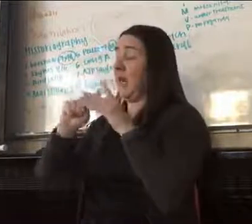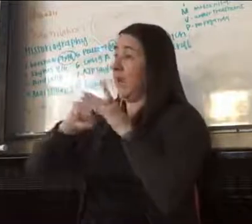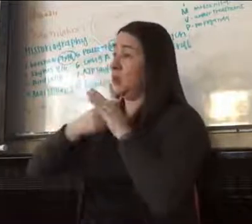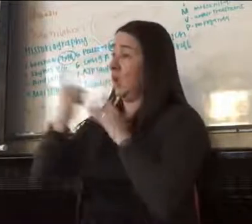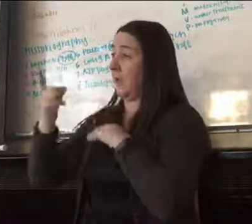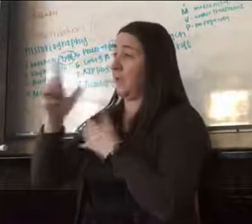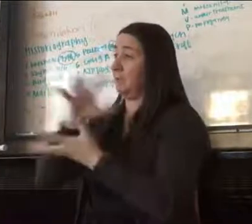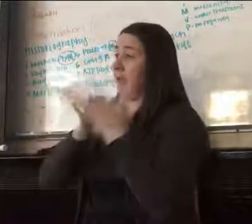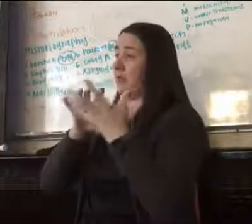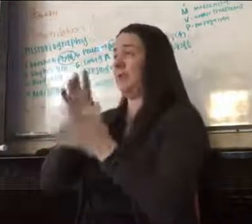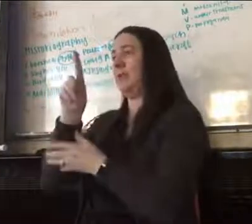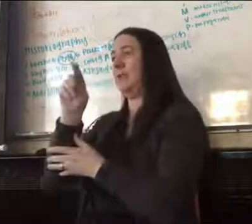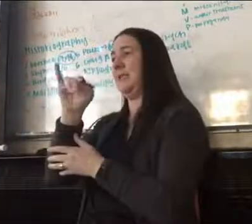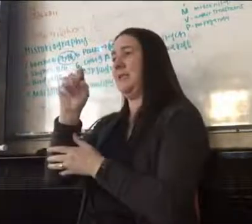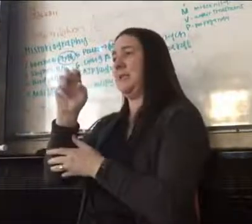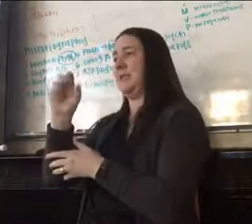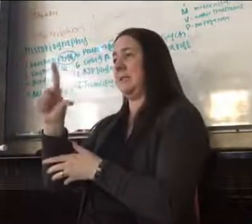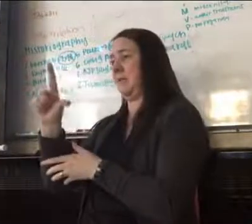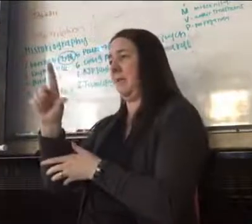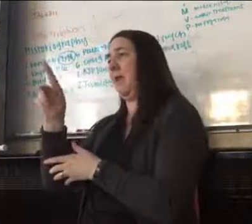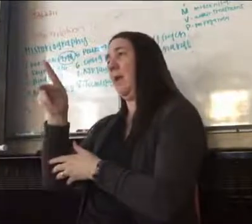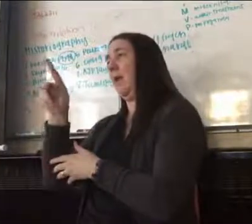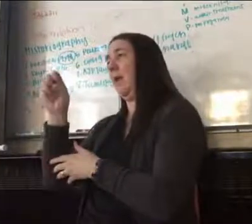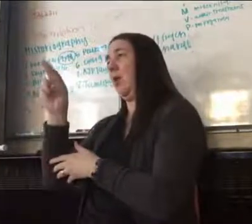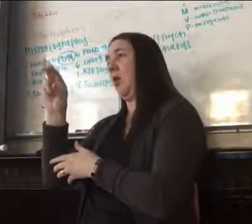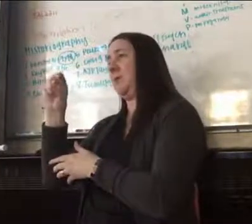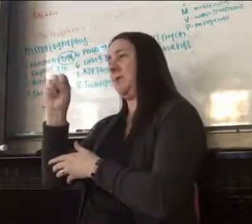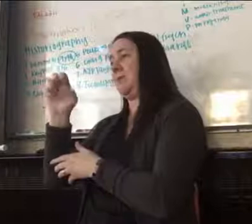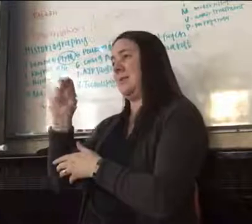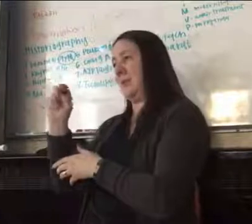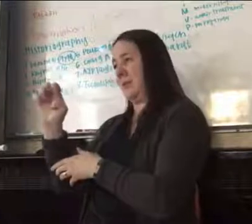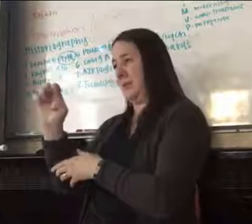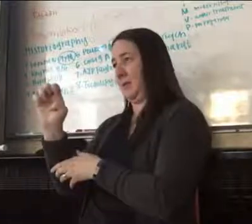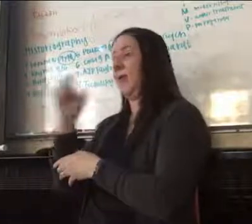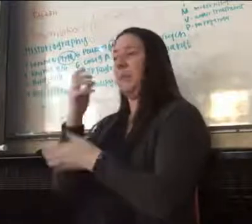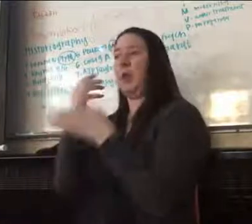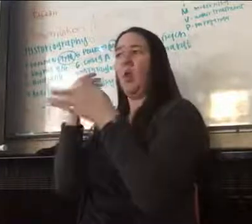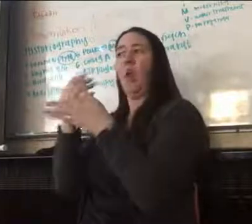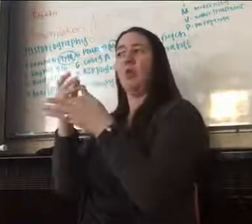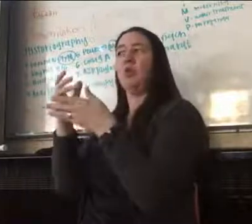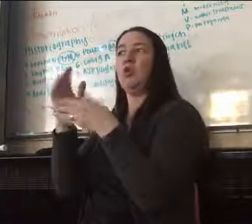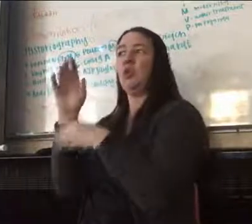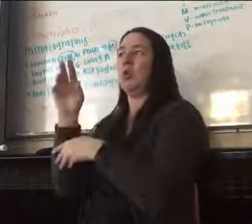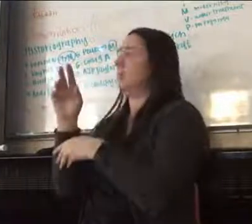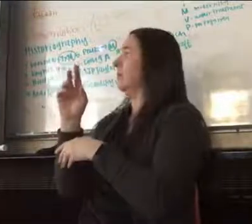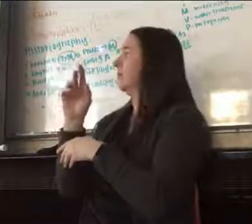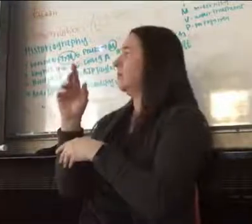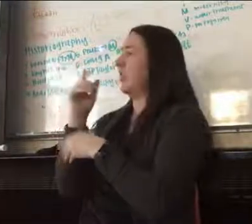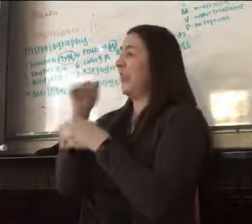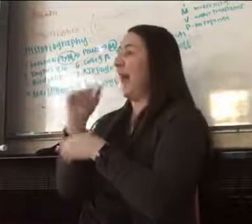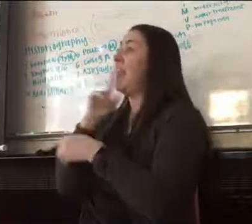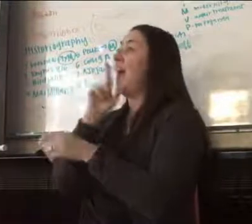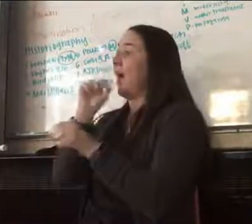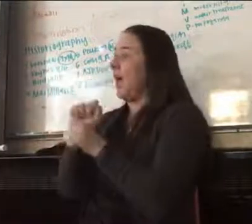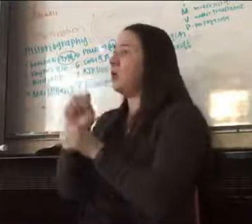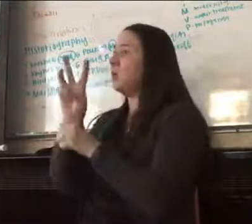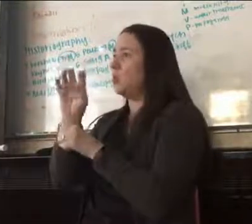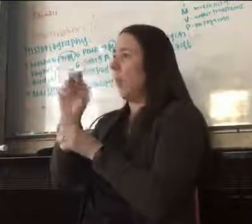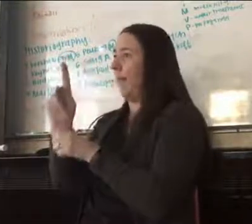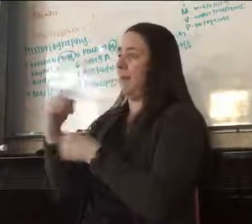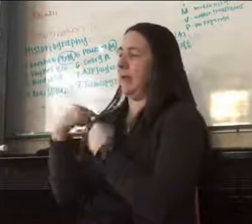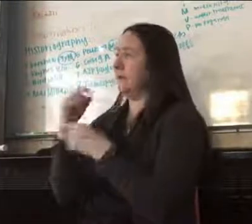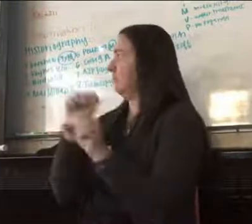and kerosene, the effect will be as close to the original weapon as we can possibly get. Okay, Tom, keep it going, you